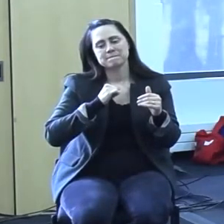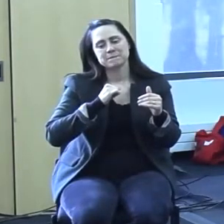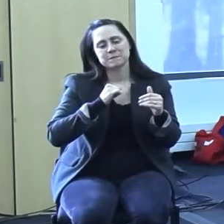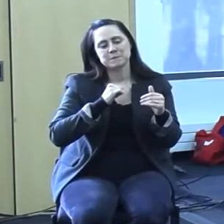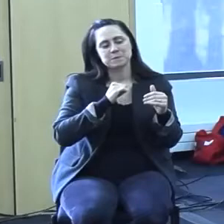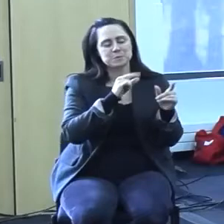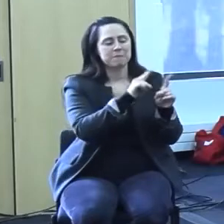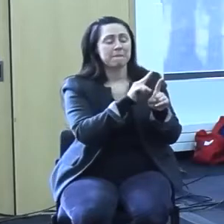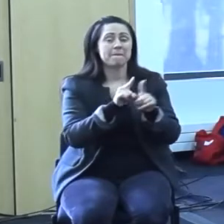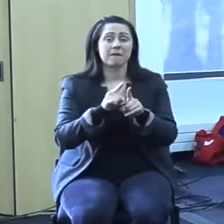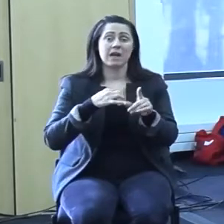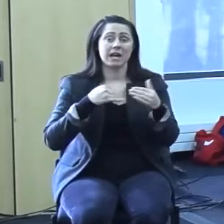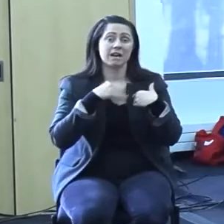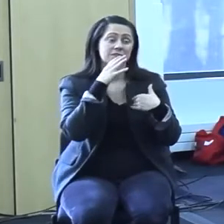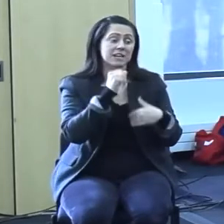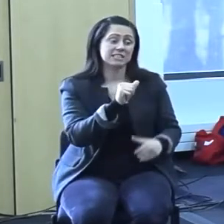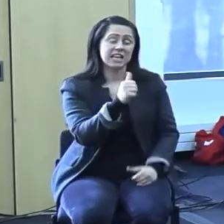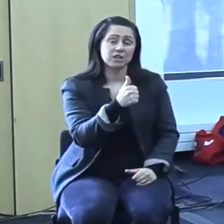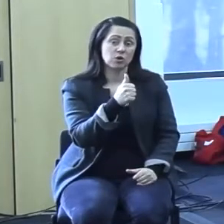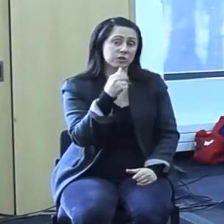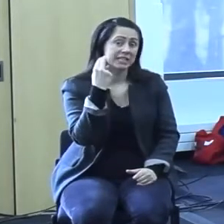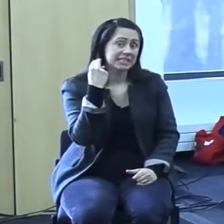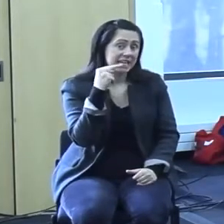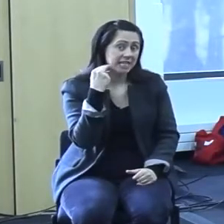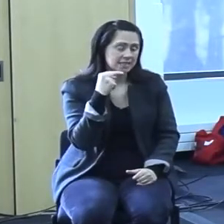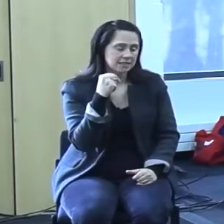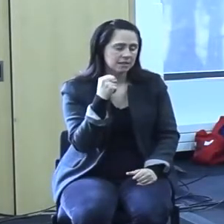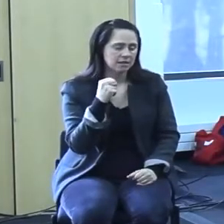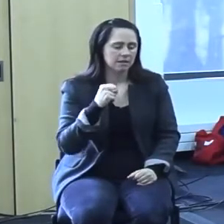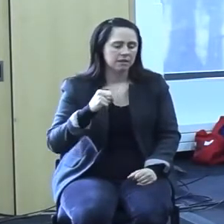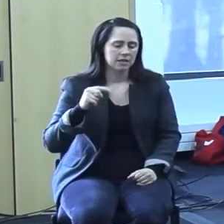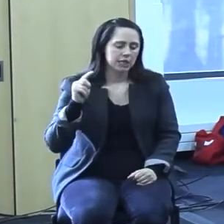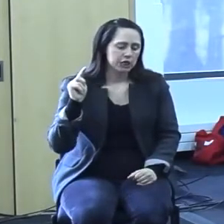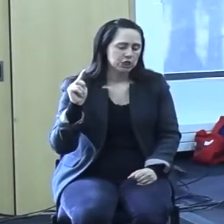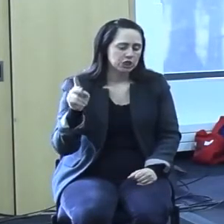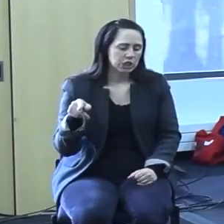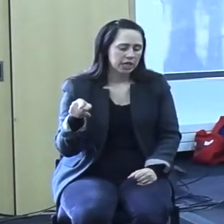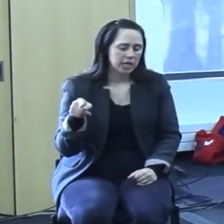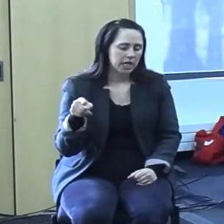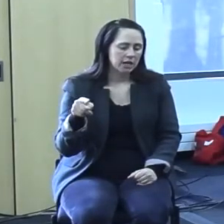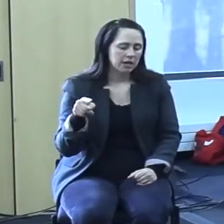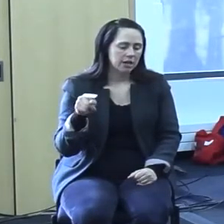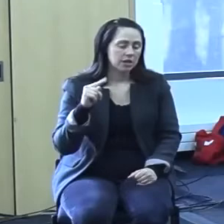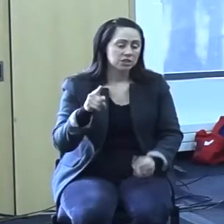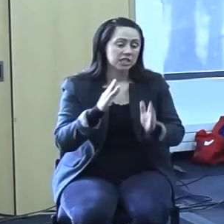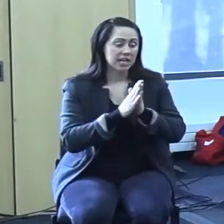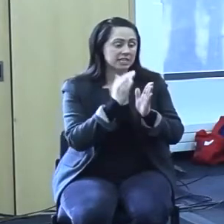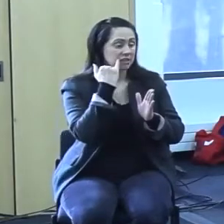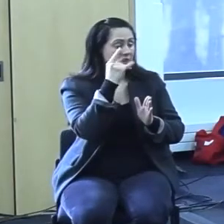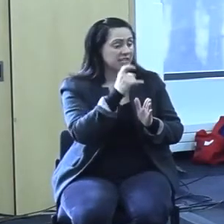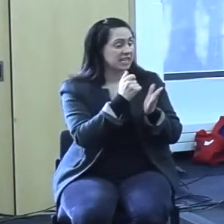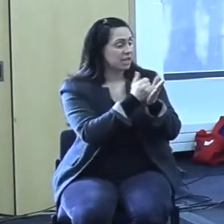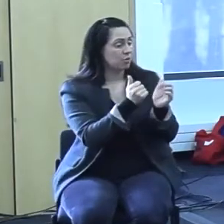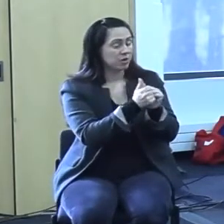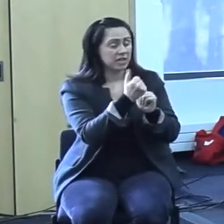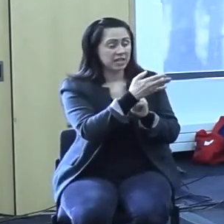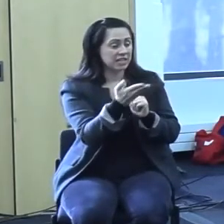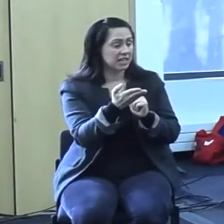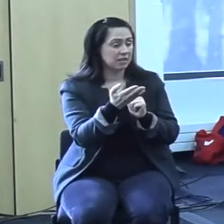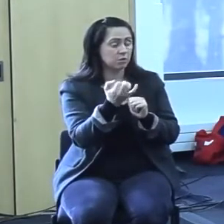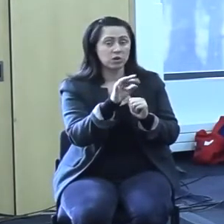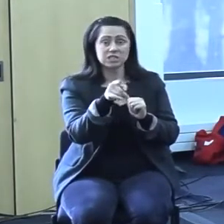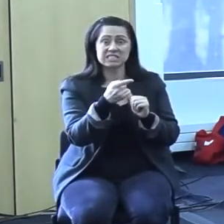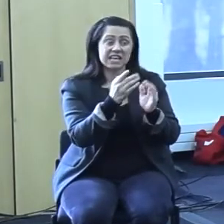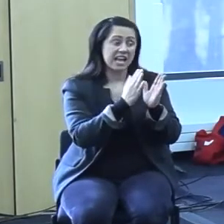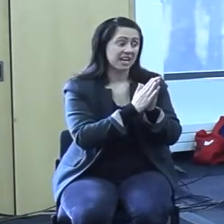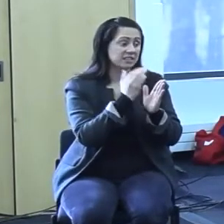also like I have a 10-year-old niece, and like she asks if I need a hand with anything, or she just like asks